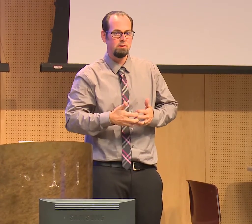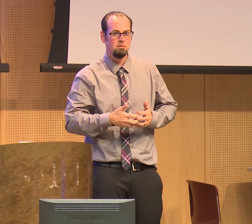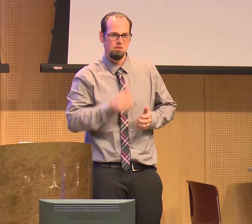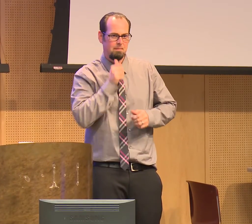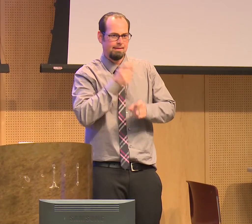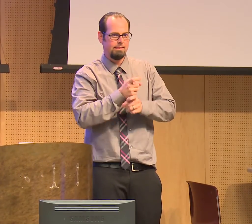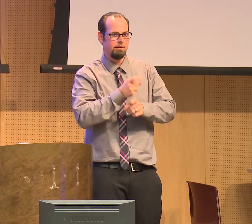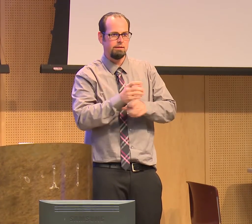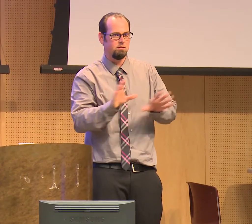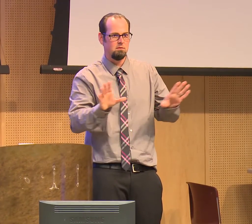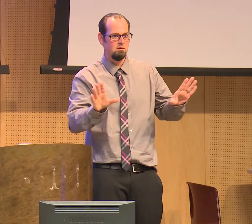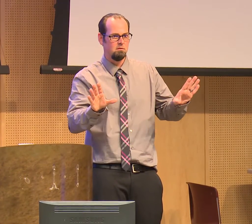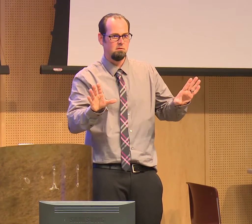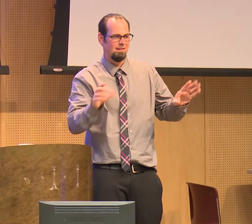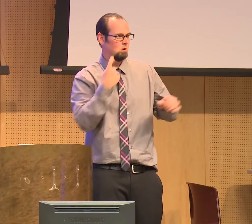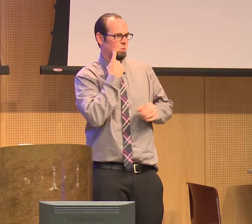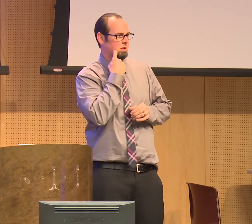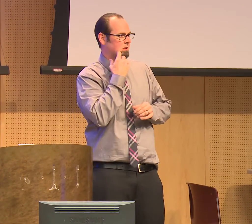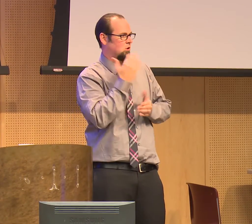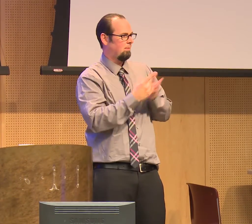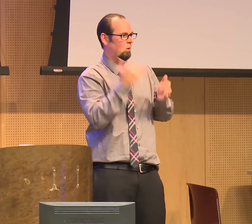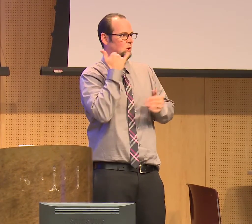airplane, not a truck.